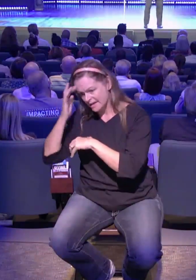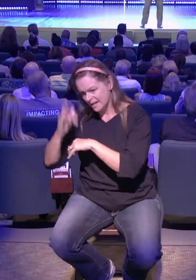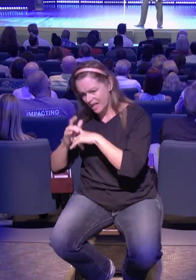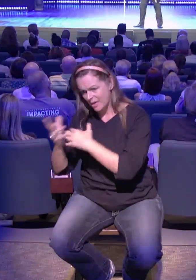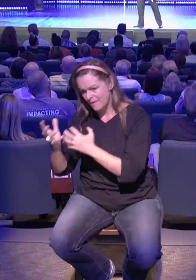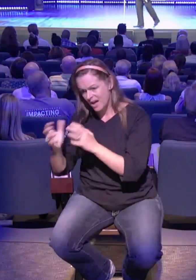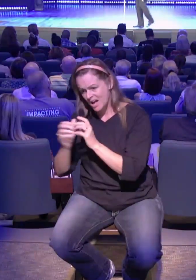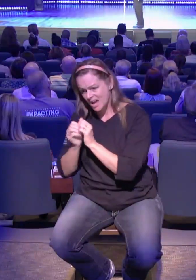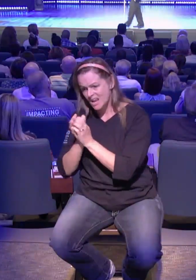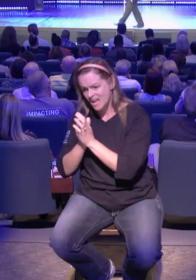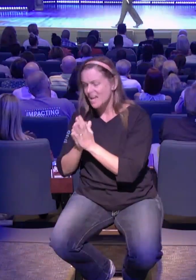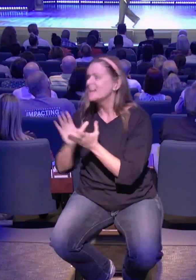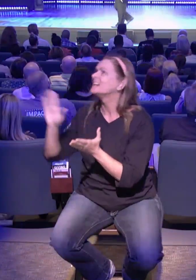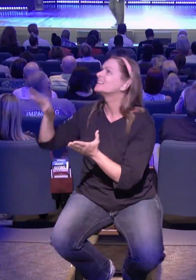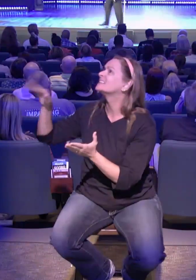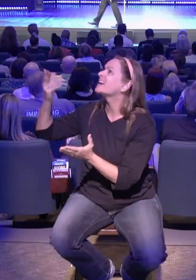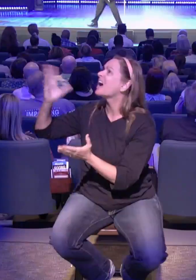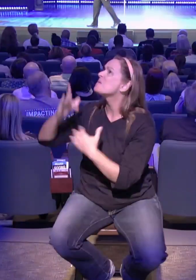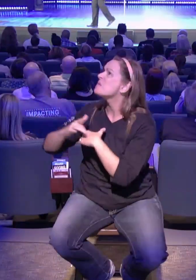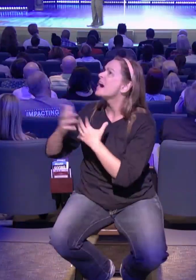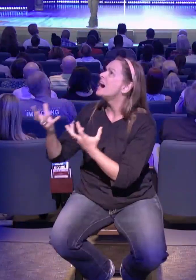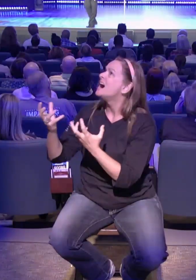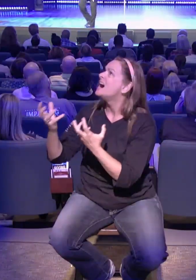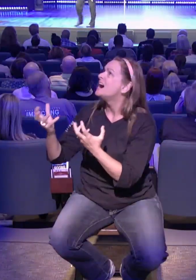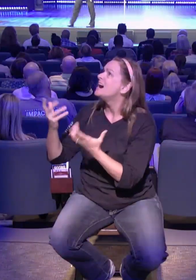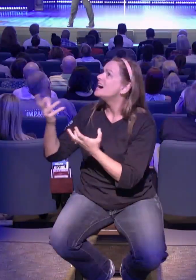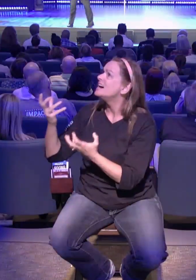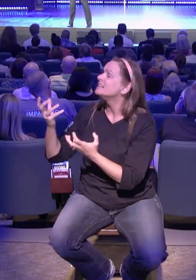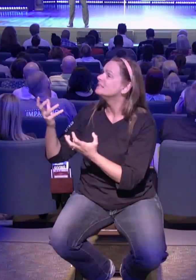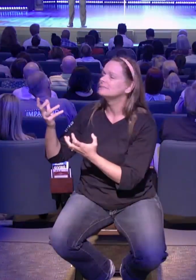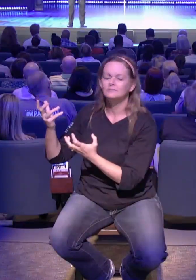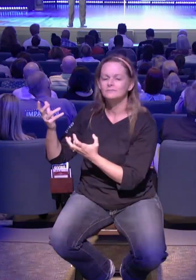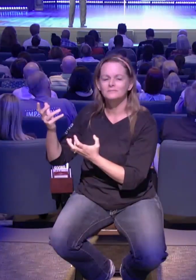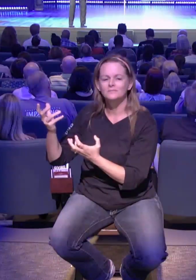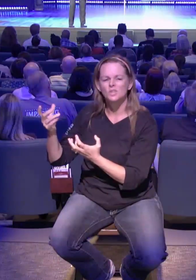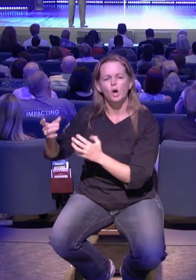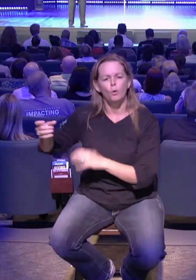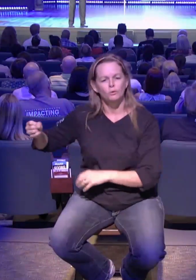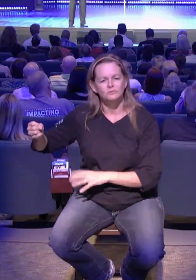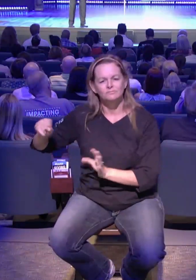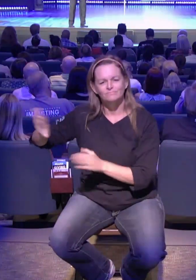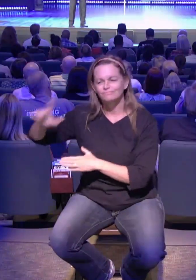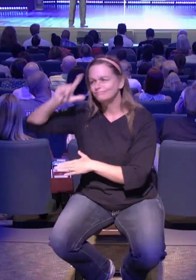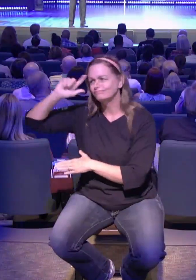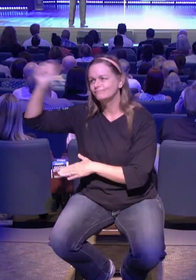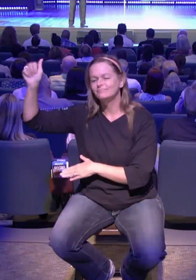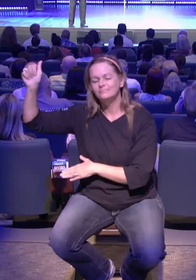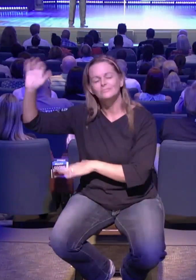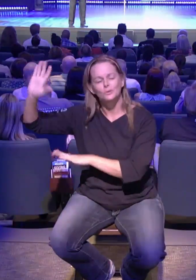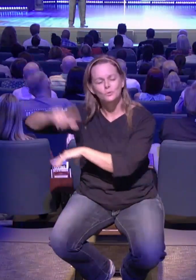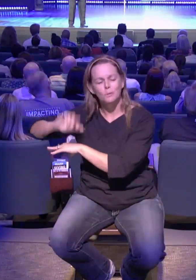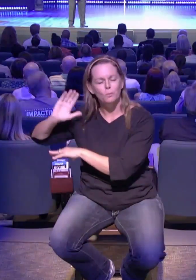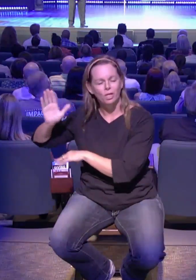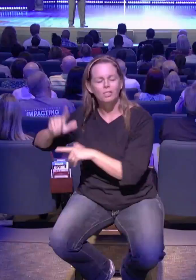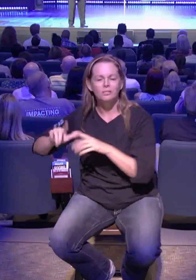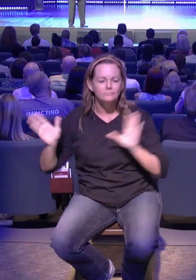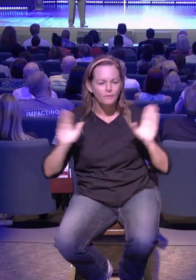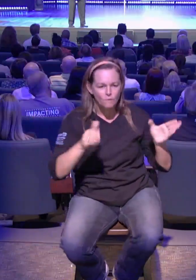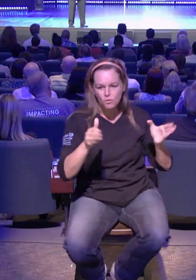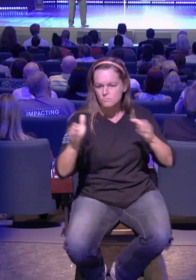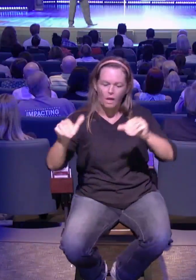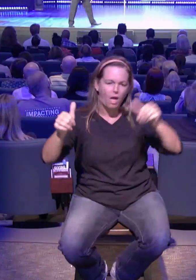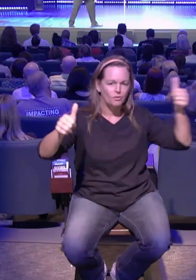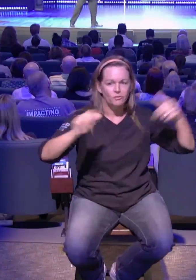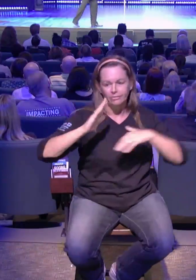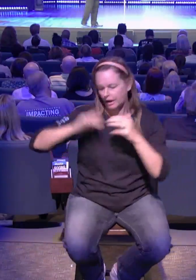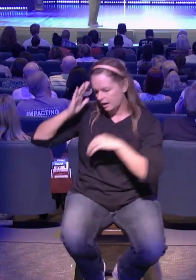What I have found, that the more time I spend with God in prayer, the more sensitive I am through that day to sense